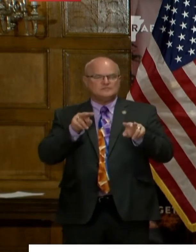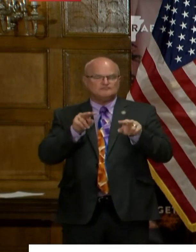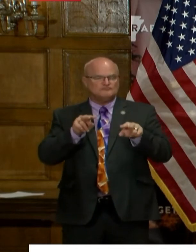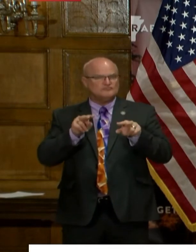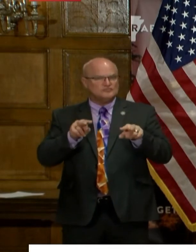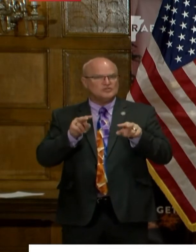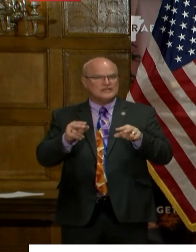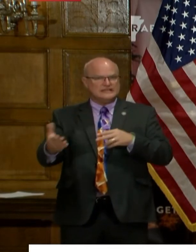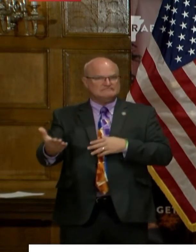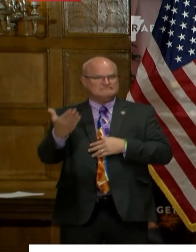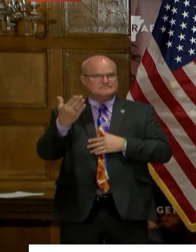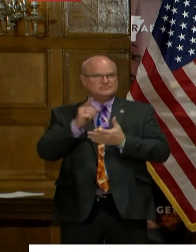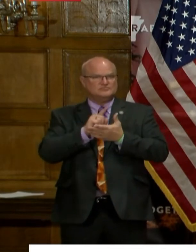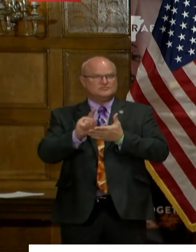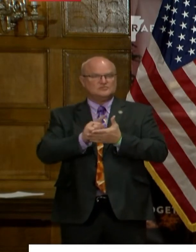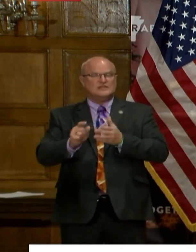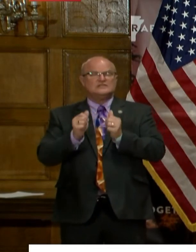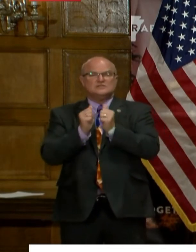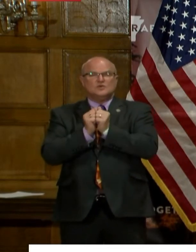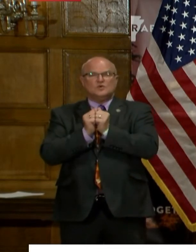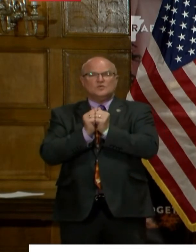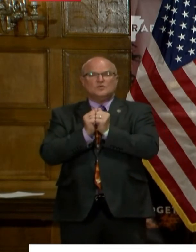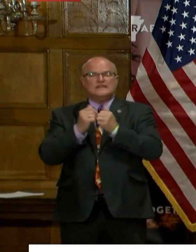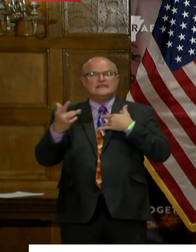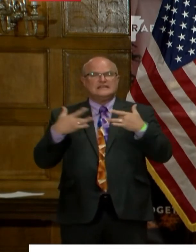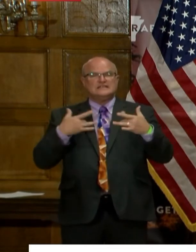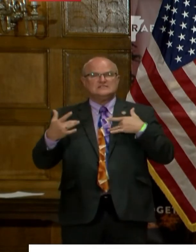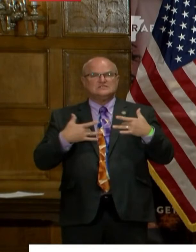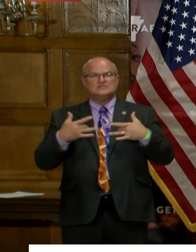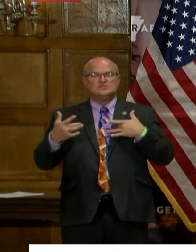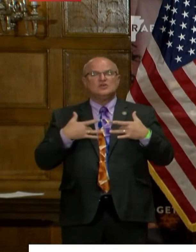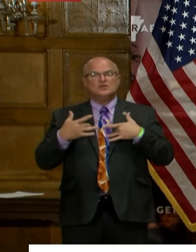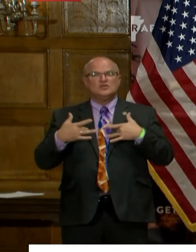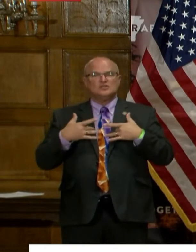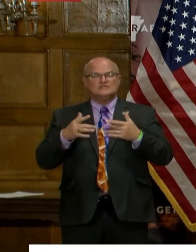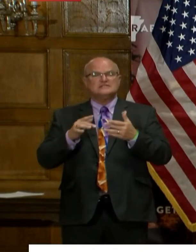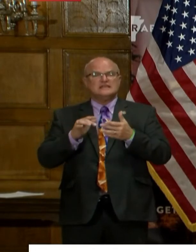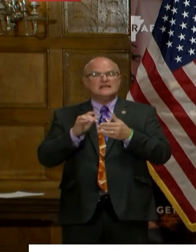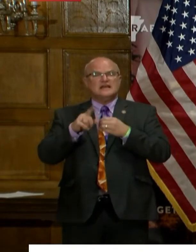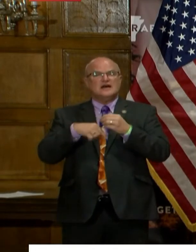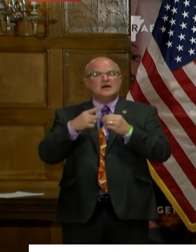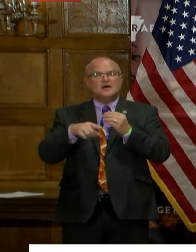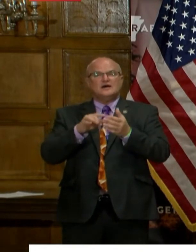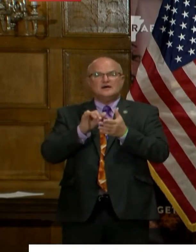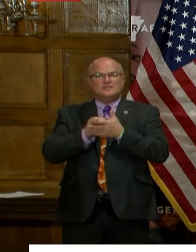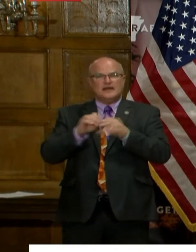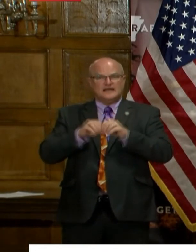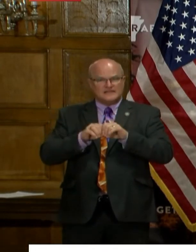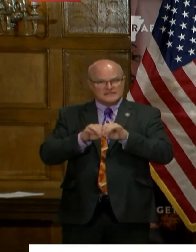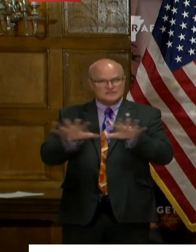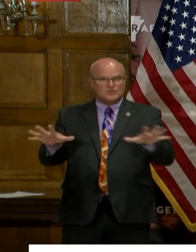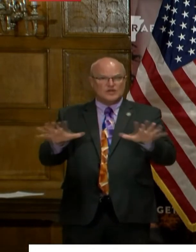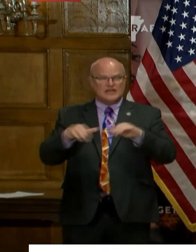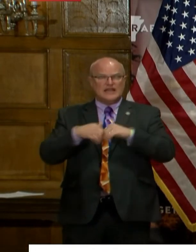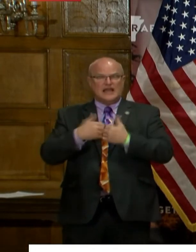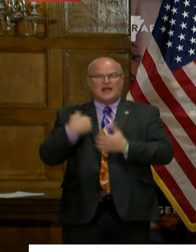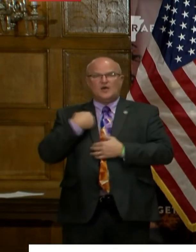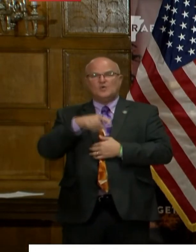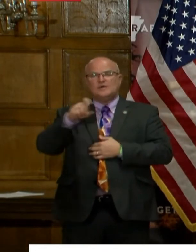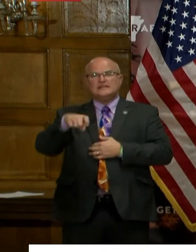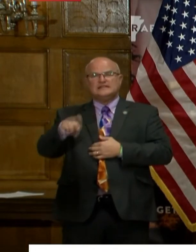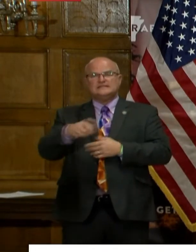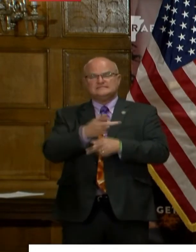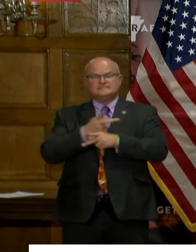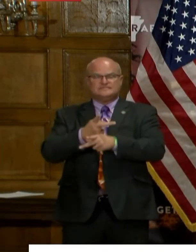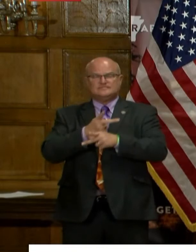looking at in the coming weeks with the concerns that have been expressed about the spread and how we need to take